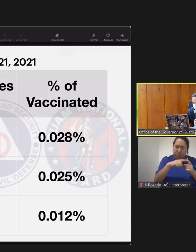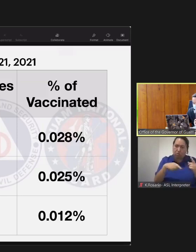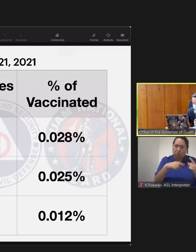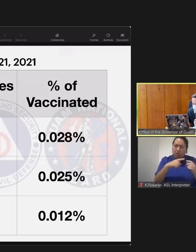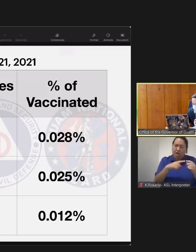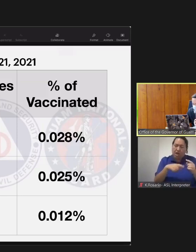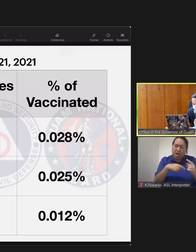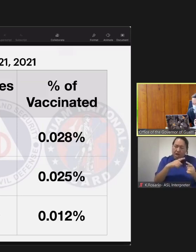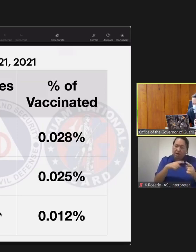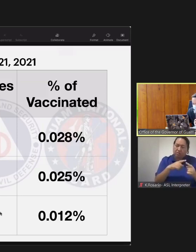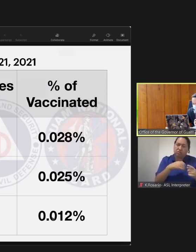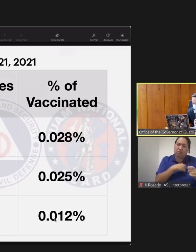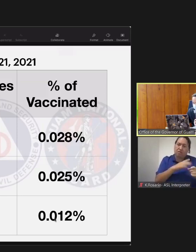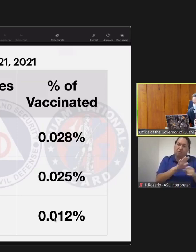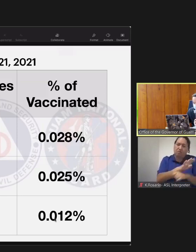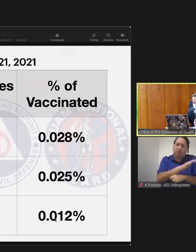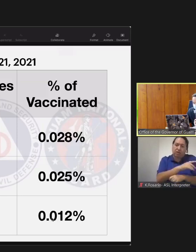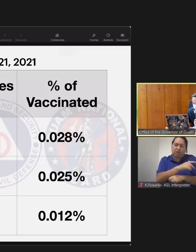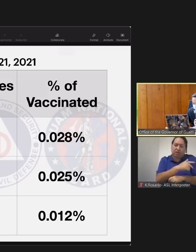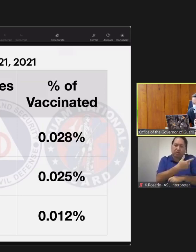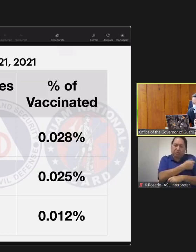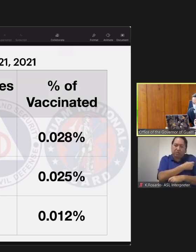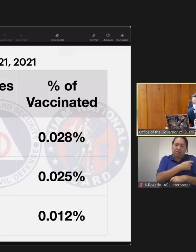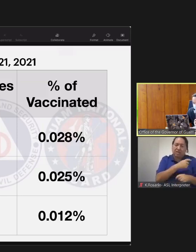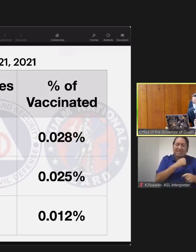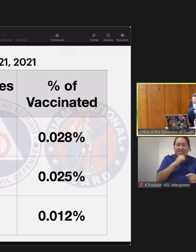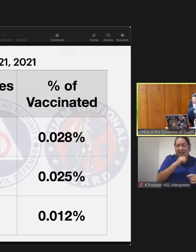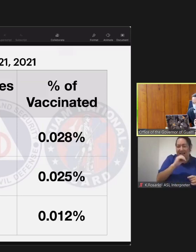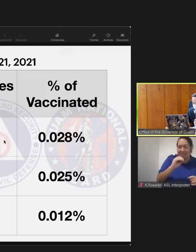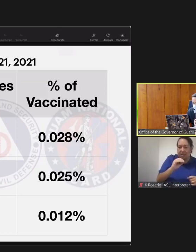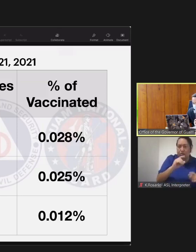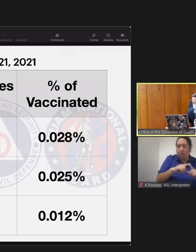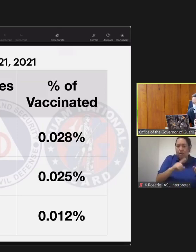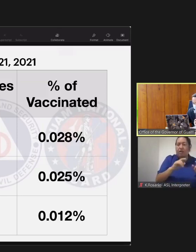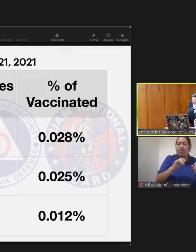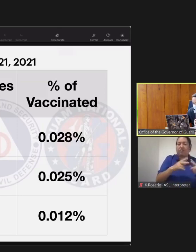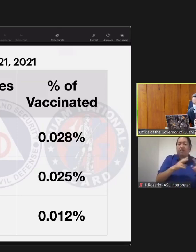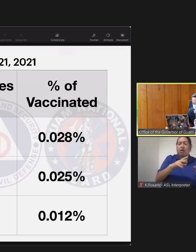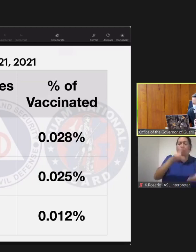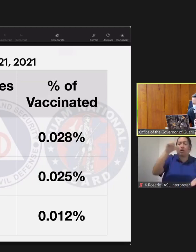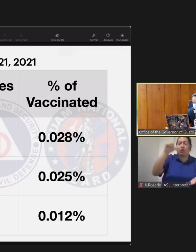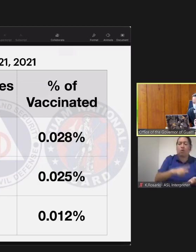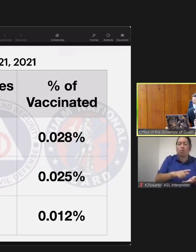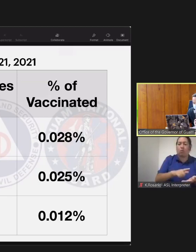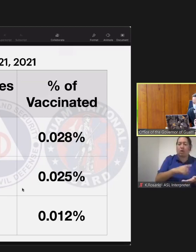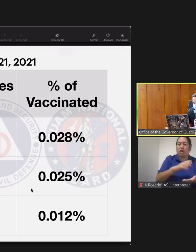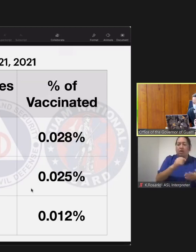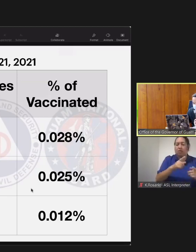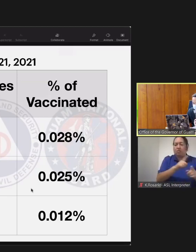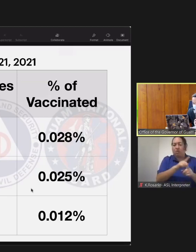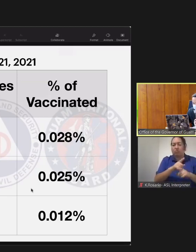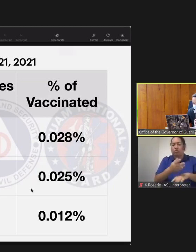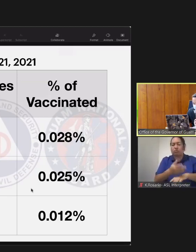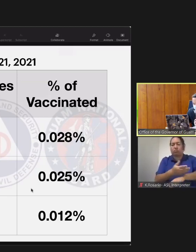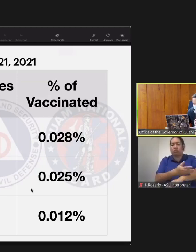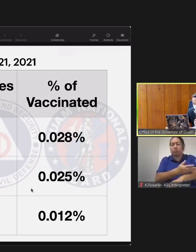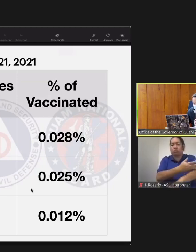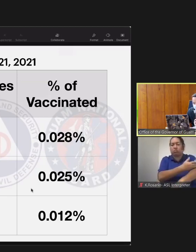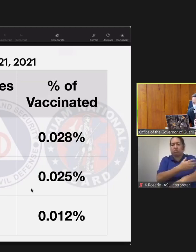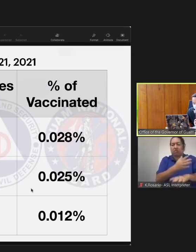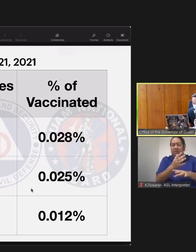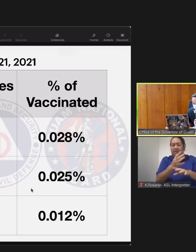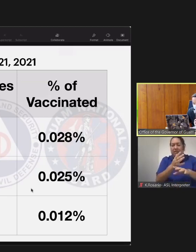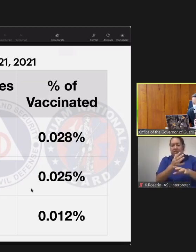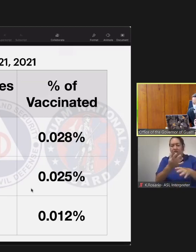It still exists. It's not zero, but it's extremely low. But then also you improve your chances by getting your second dose. So